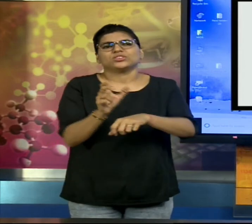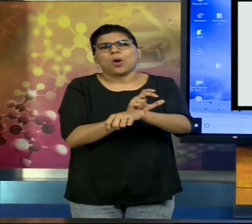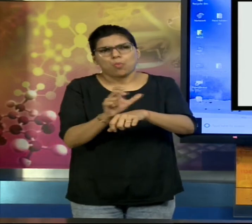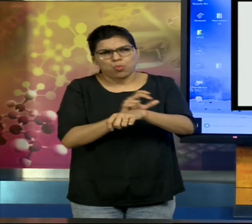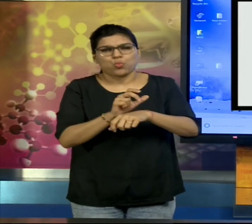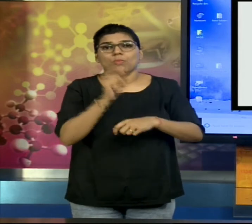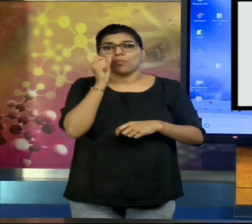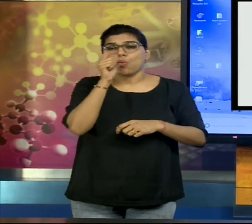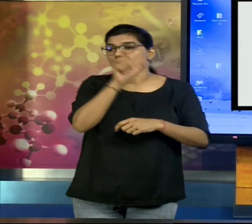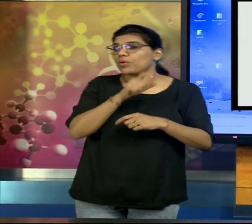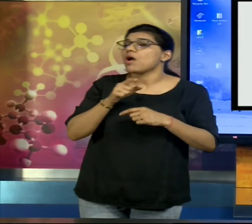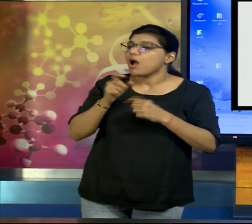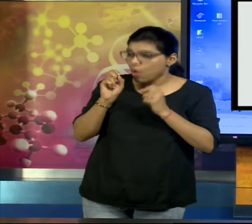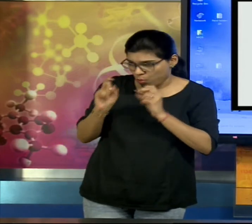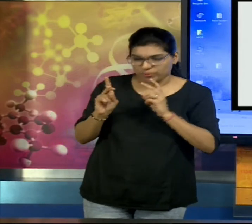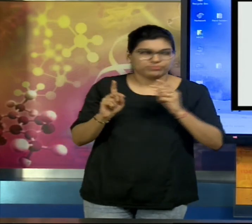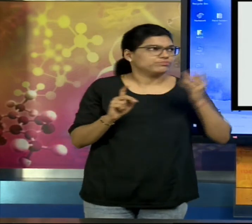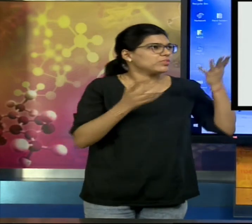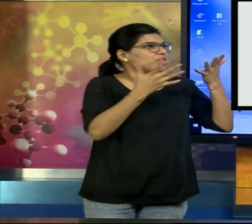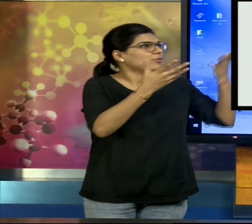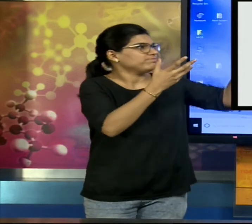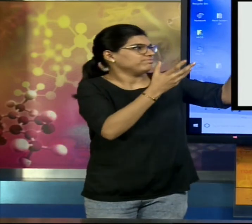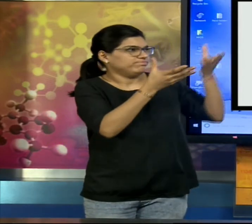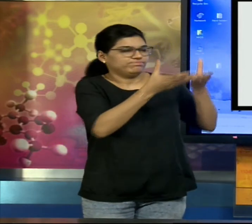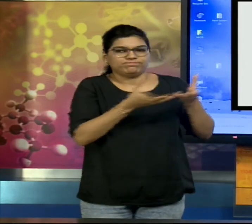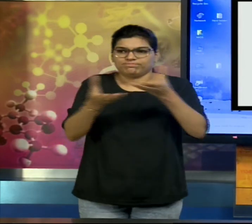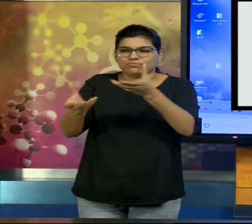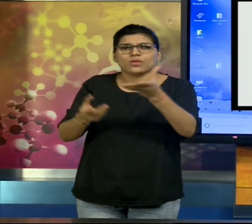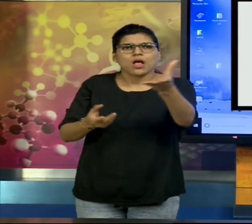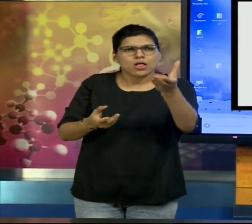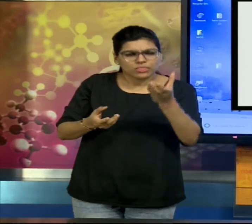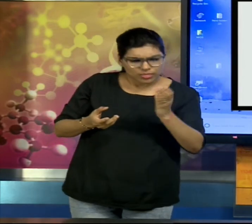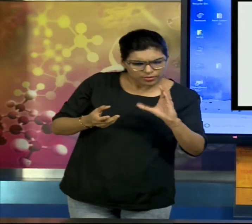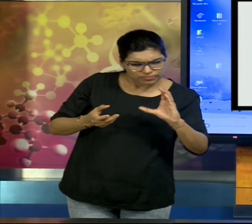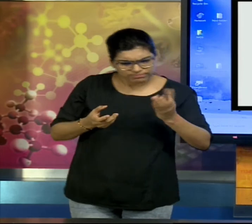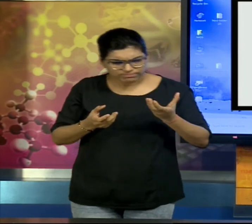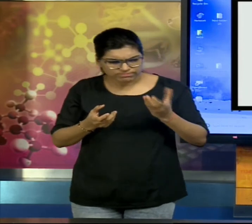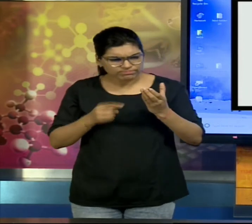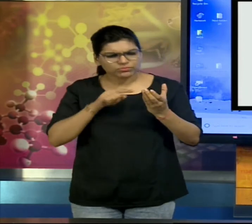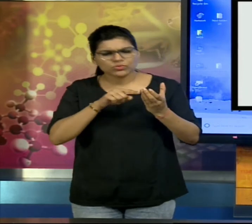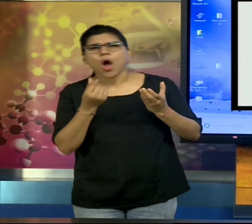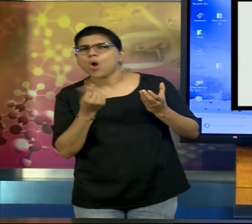When we ask for, suppose we ask for soap, then the shopkeeper